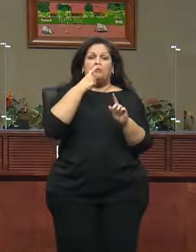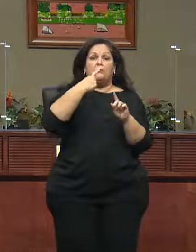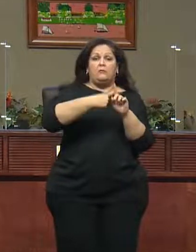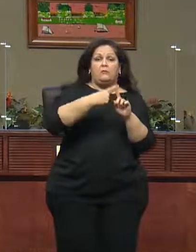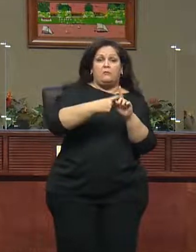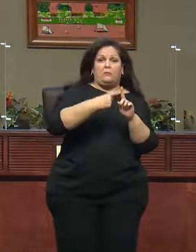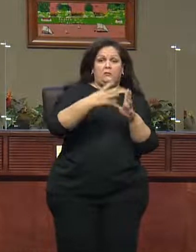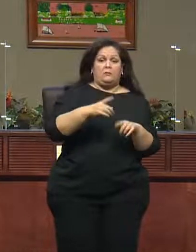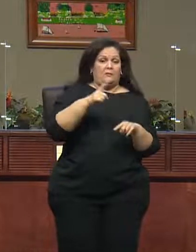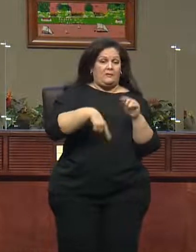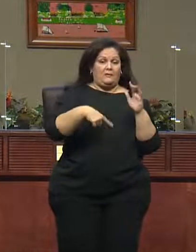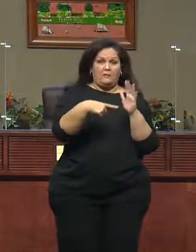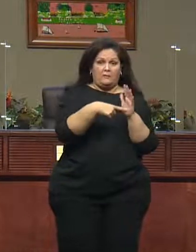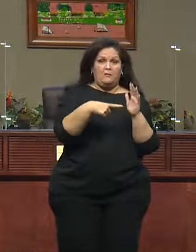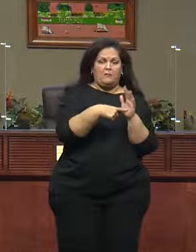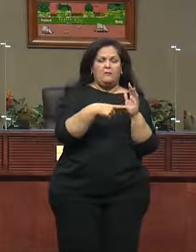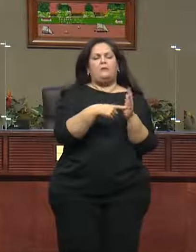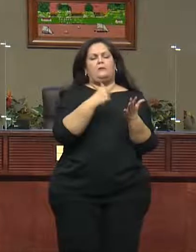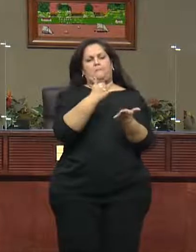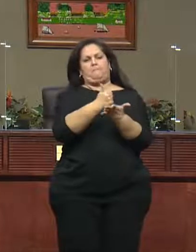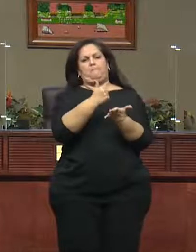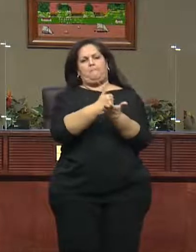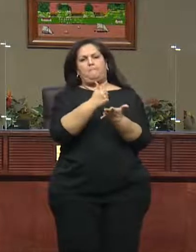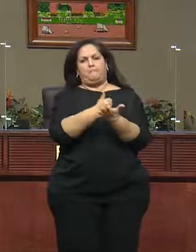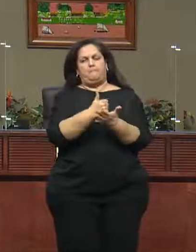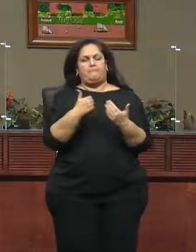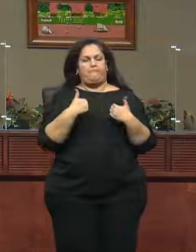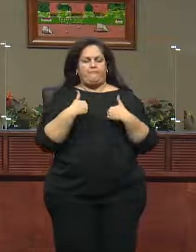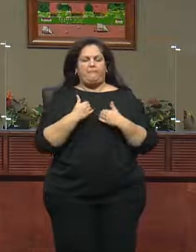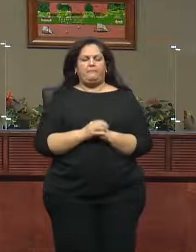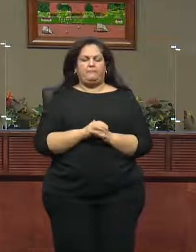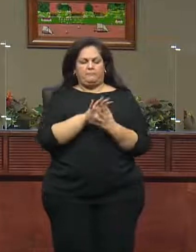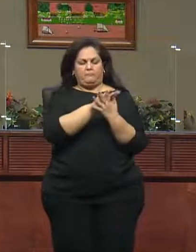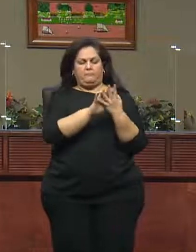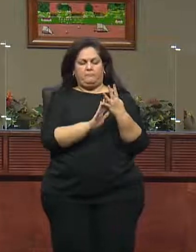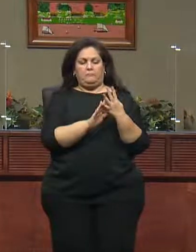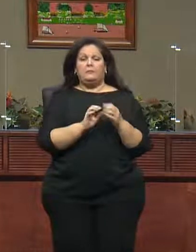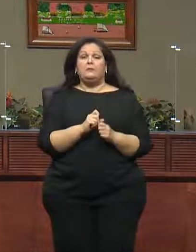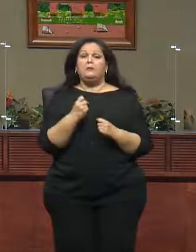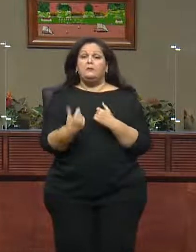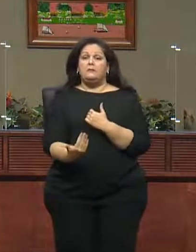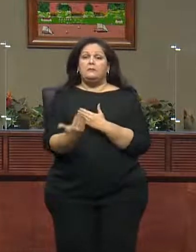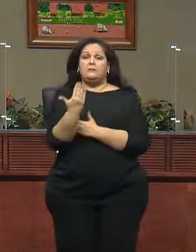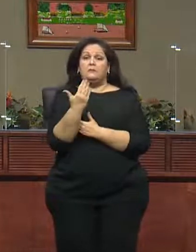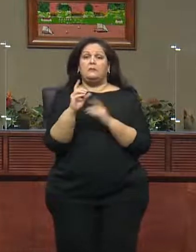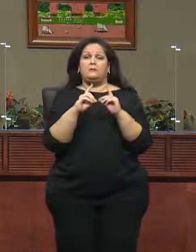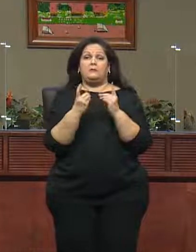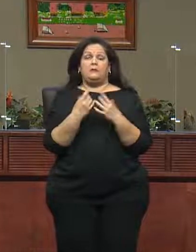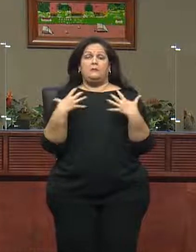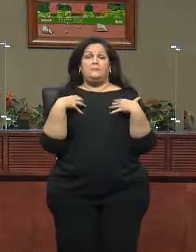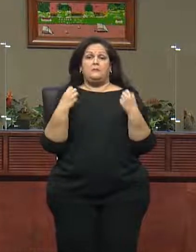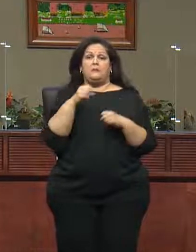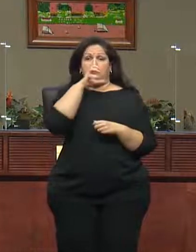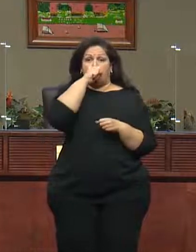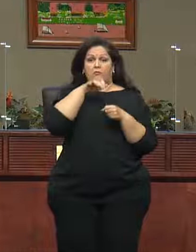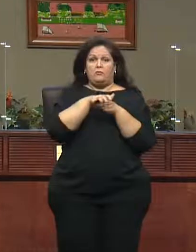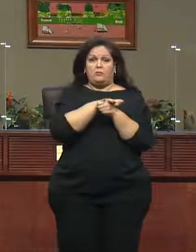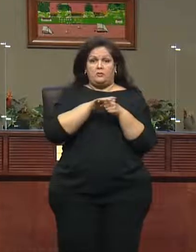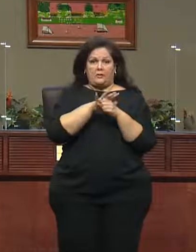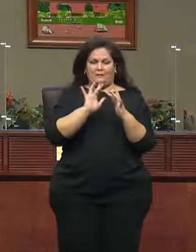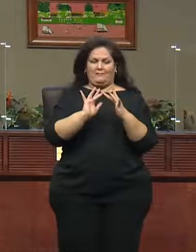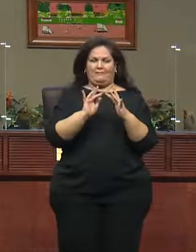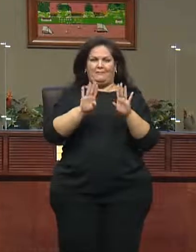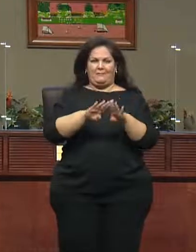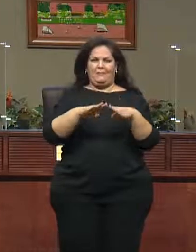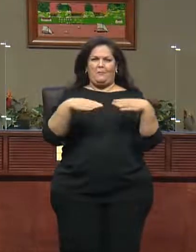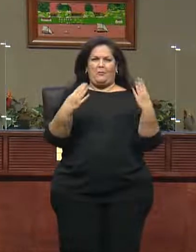We will continue to focus on those efforts. And so this morning, the Department of Health in Orange County's portal opened